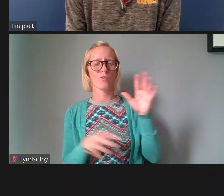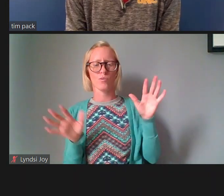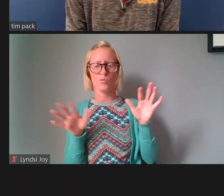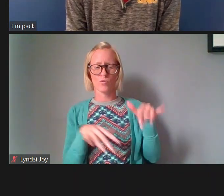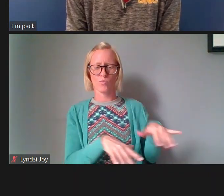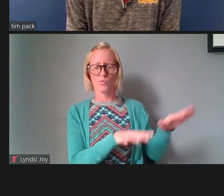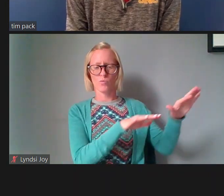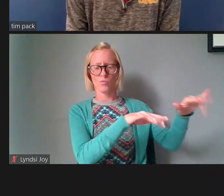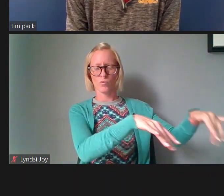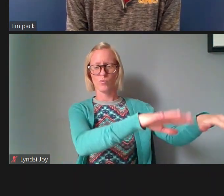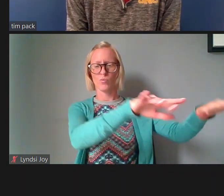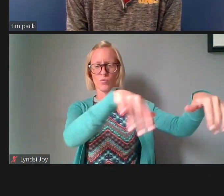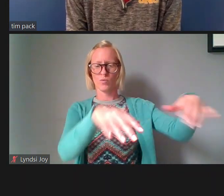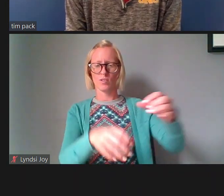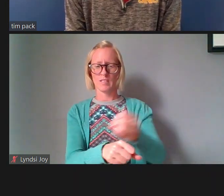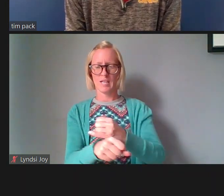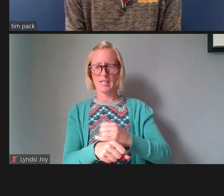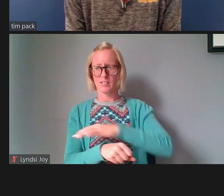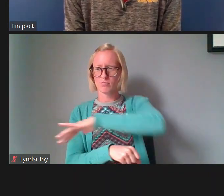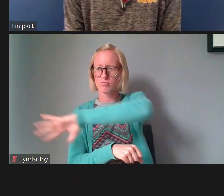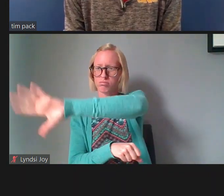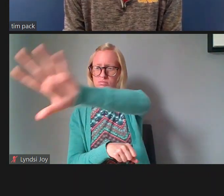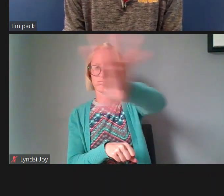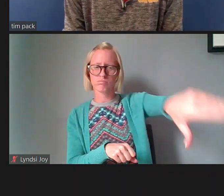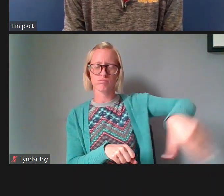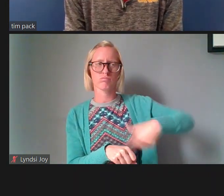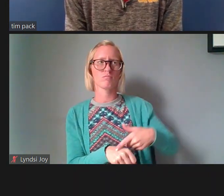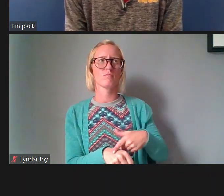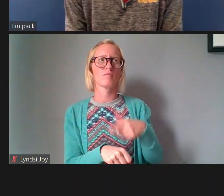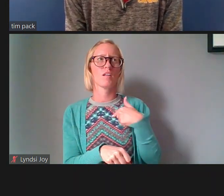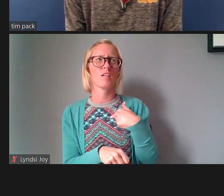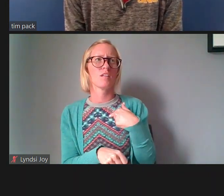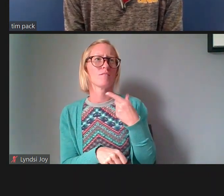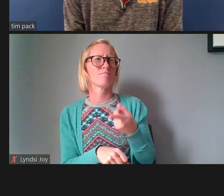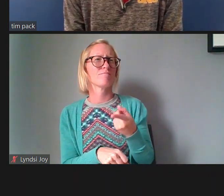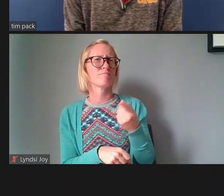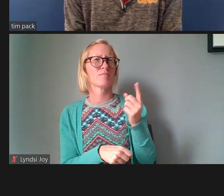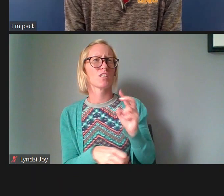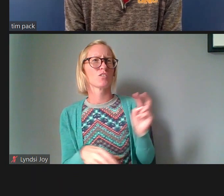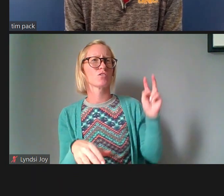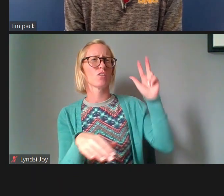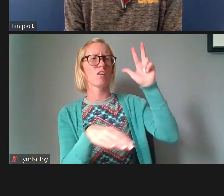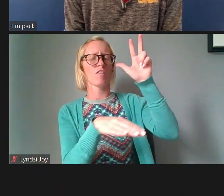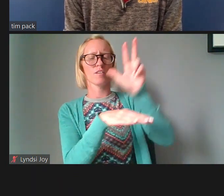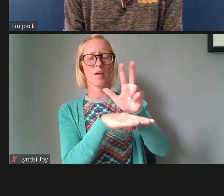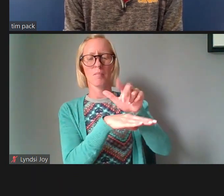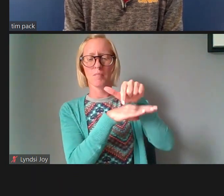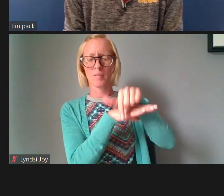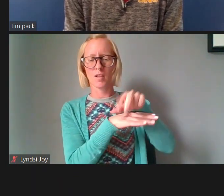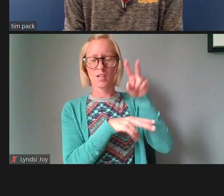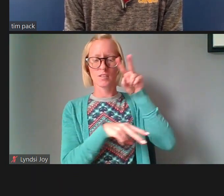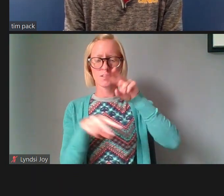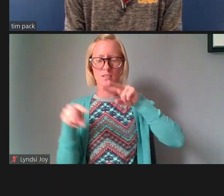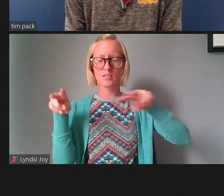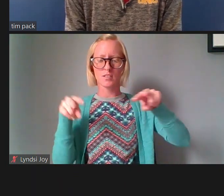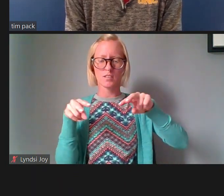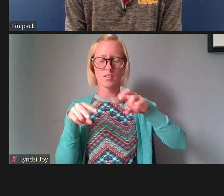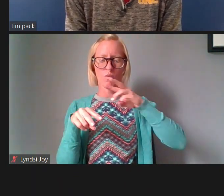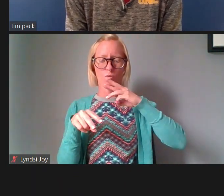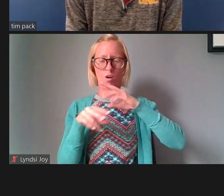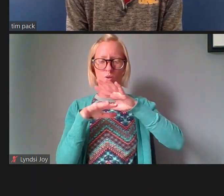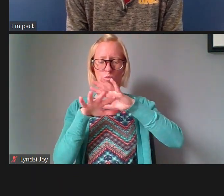but there seemed something more fitting in leaving the last word till they stood on the top and could see a circular horizon of